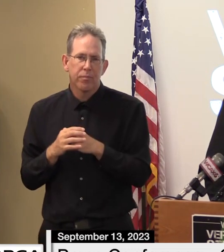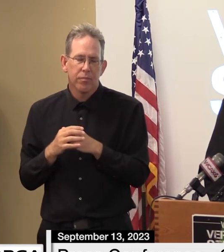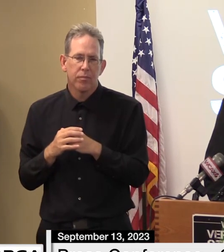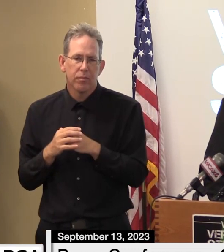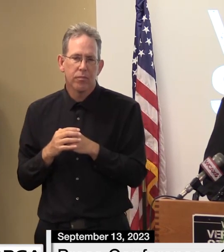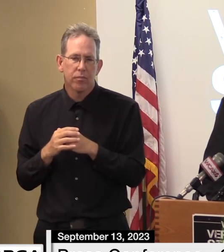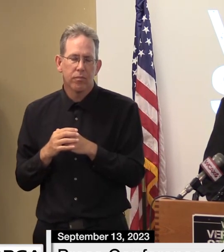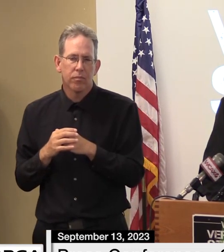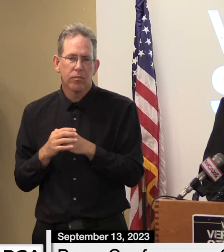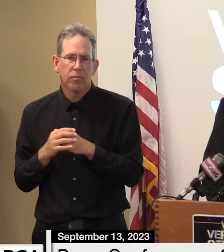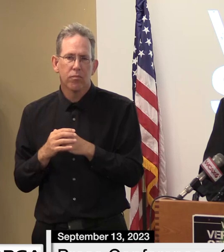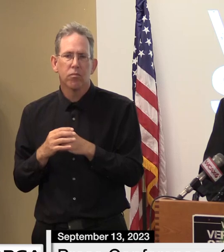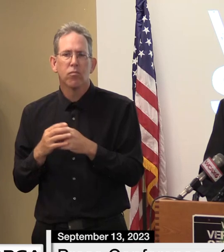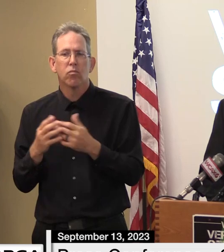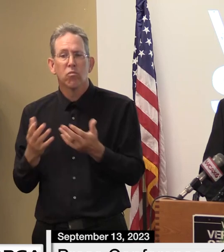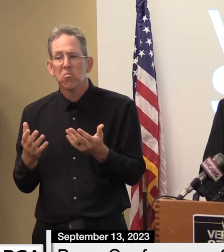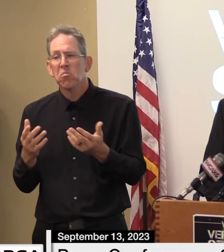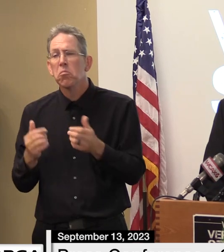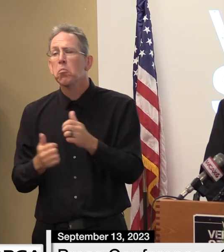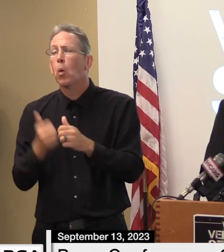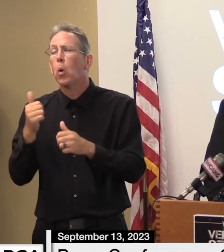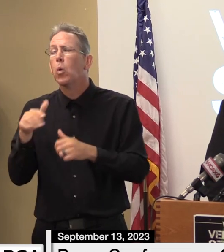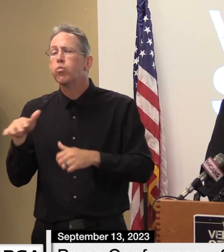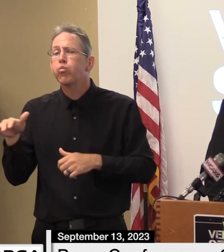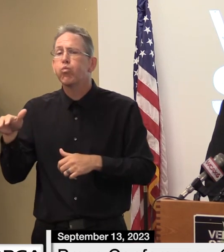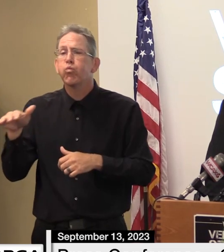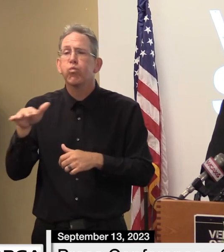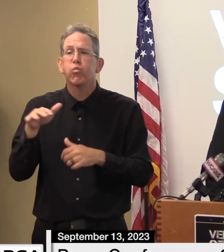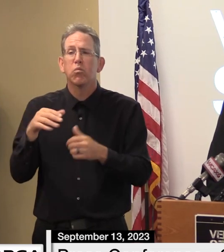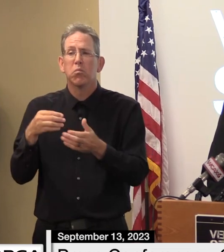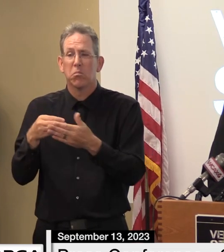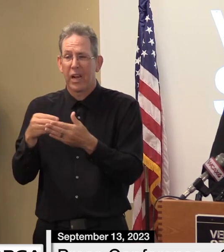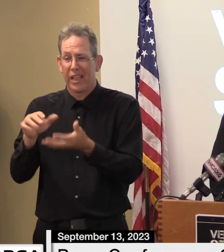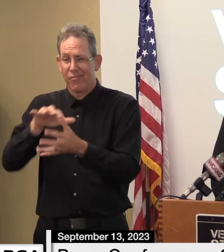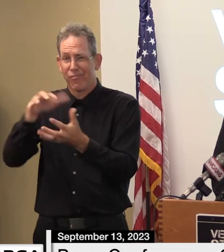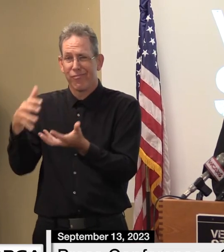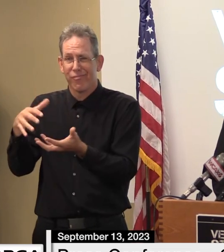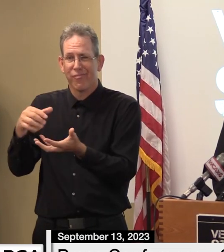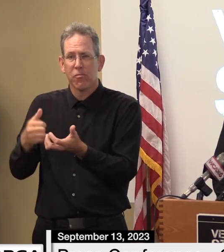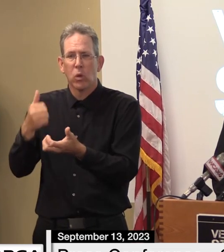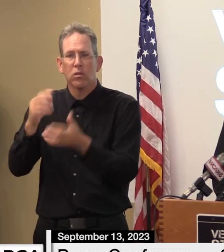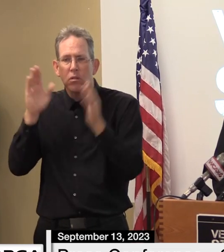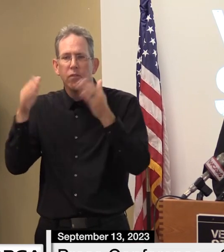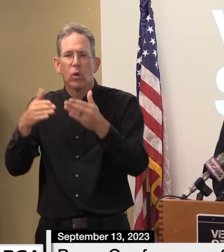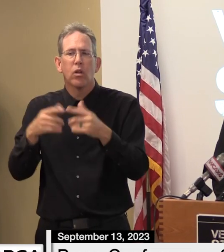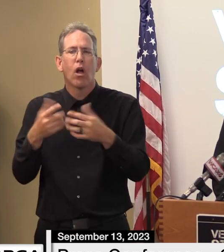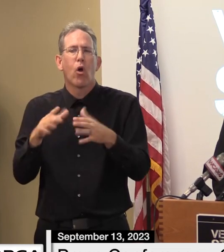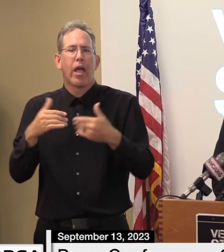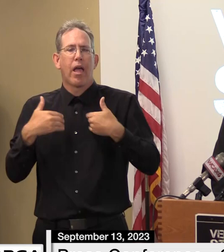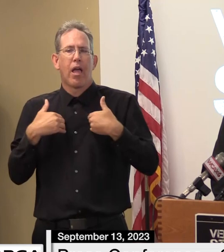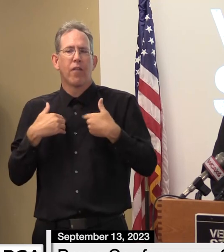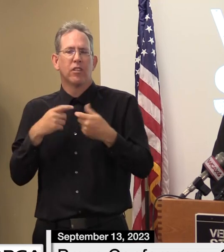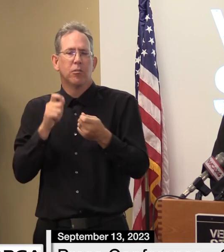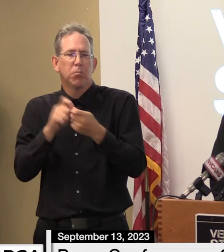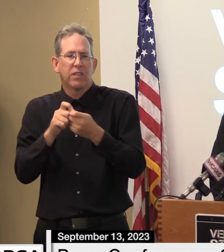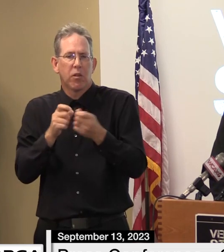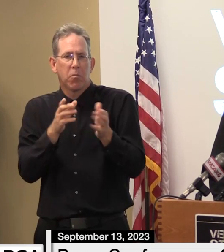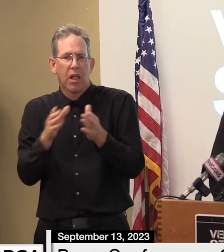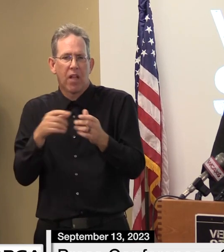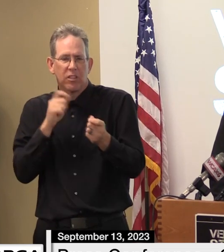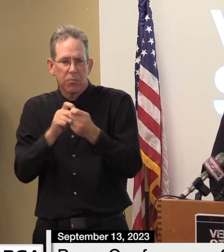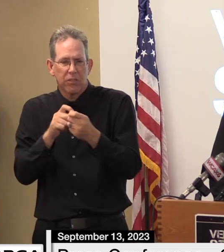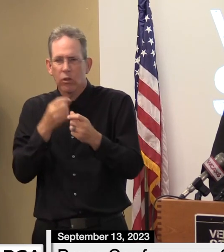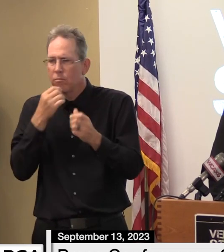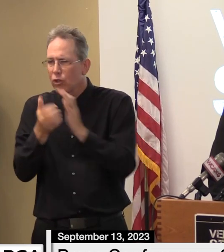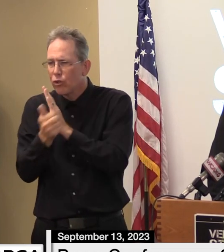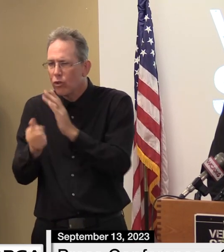you know, in terms of the vast majority of the money in this pot, focused on those entities that had the specific expertise to be able to